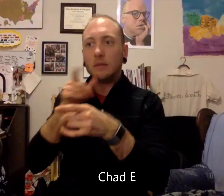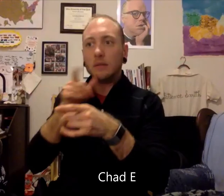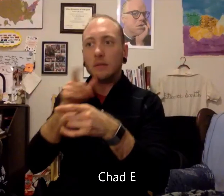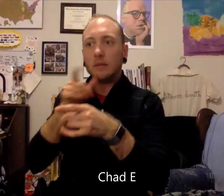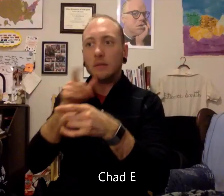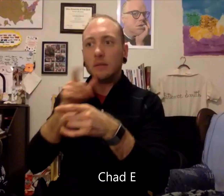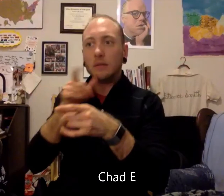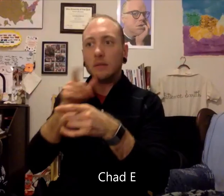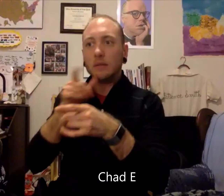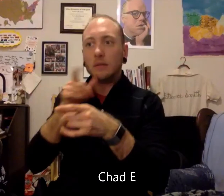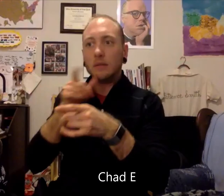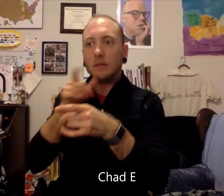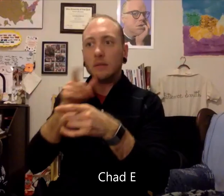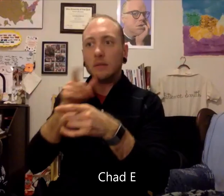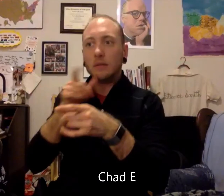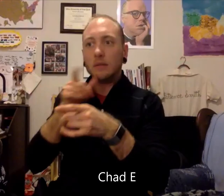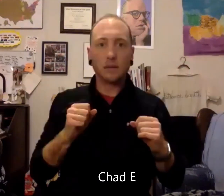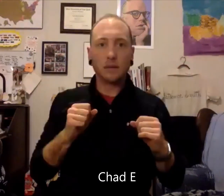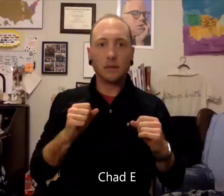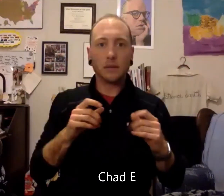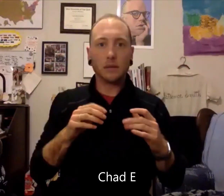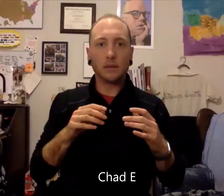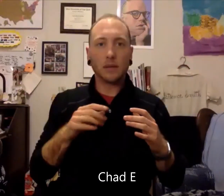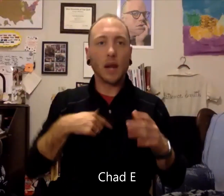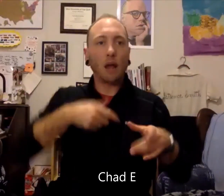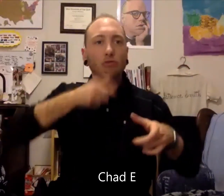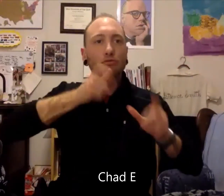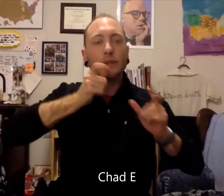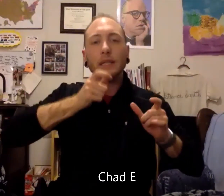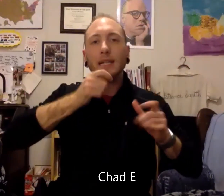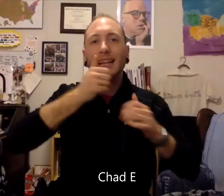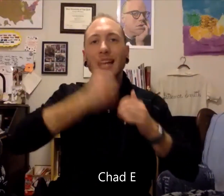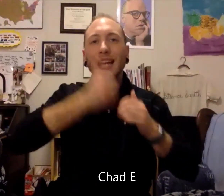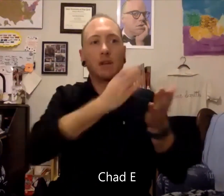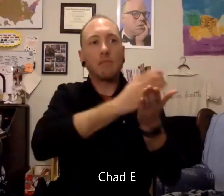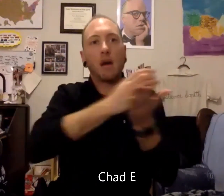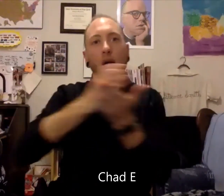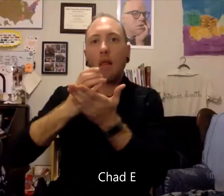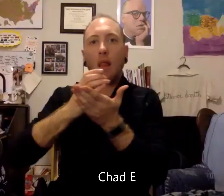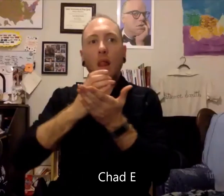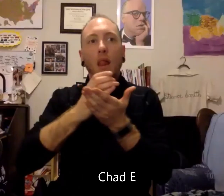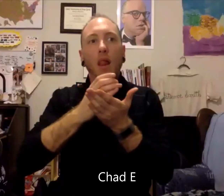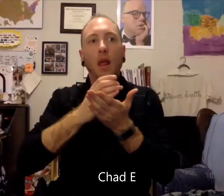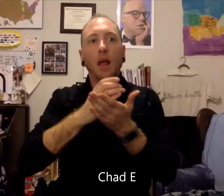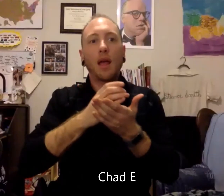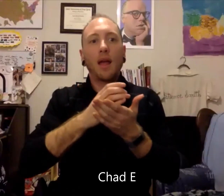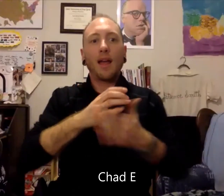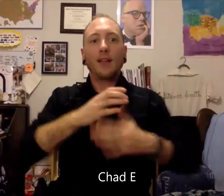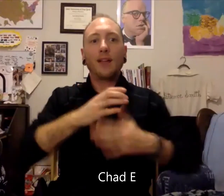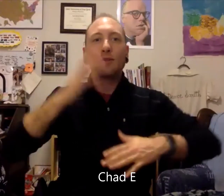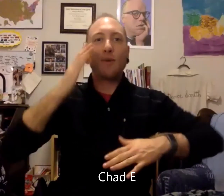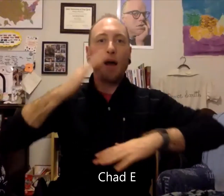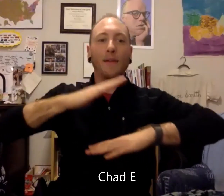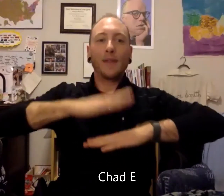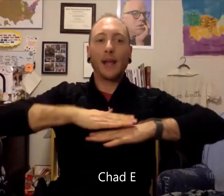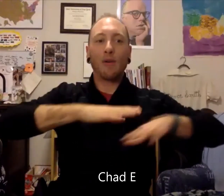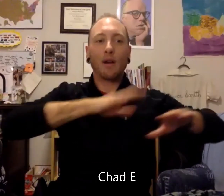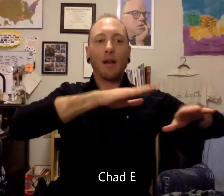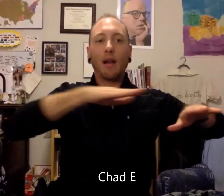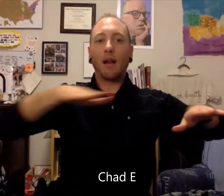the jig was up because every single bottle from that liquor cabinet was out on the countertop. I'd watered them all down, and I knew that I was